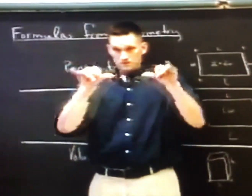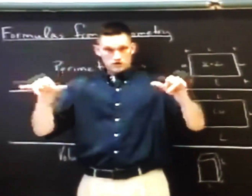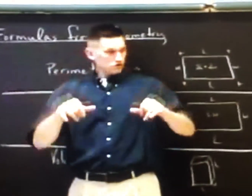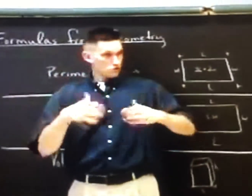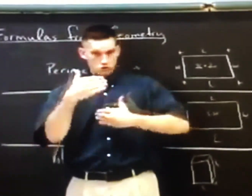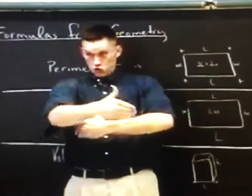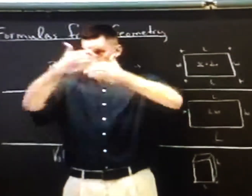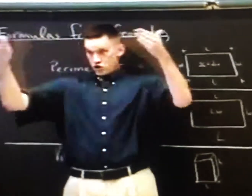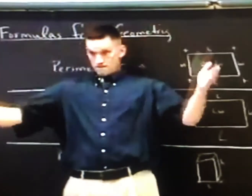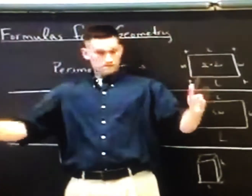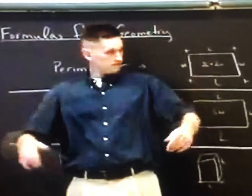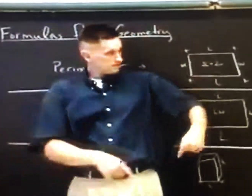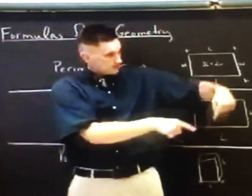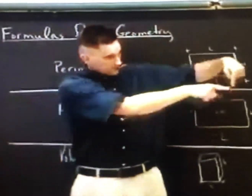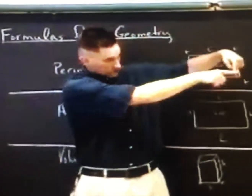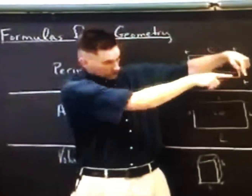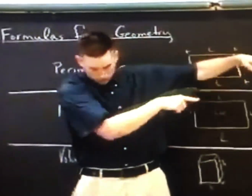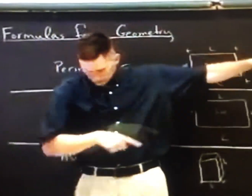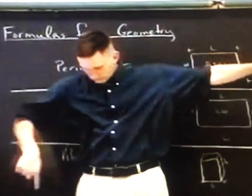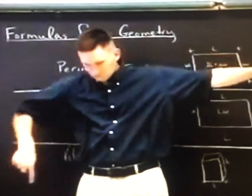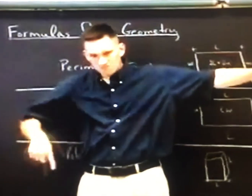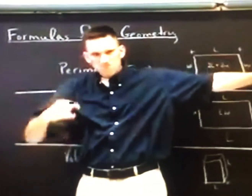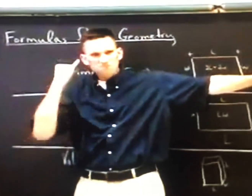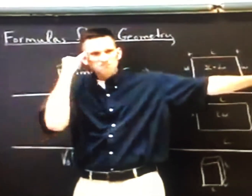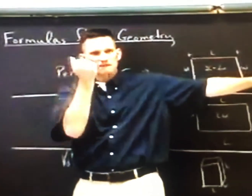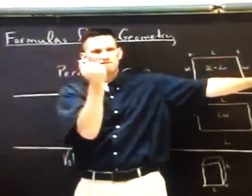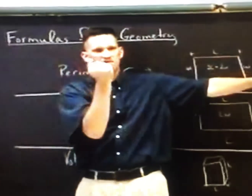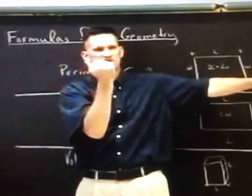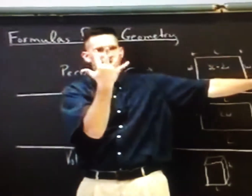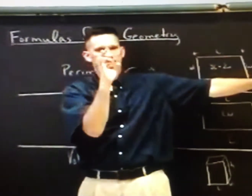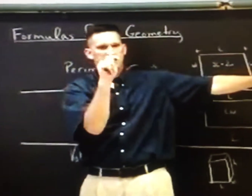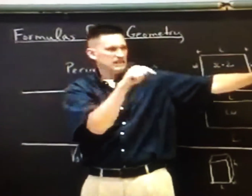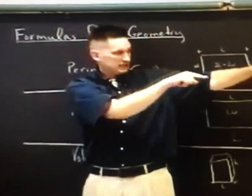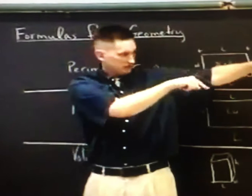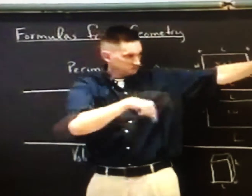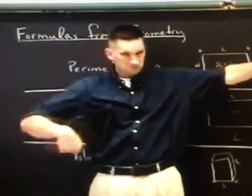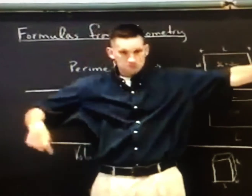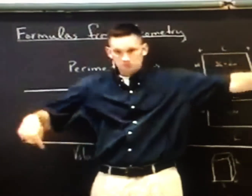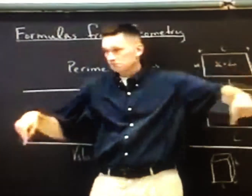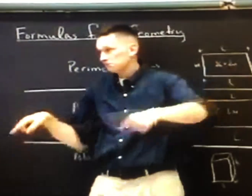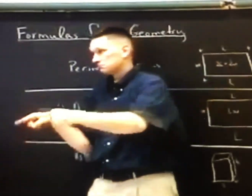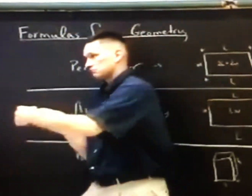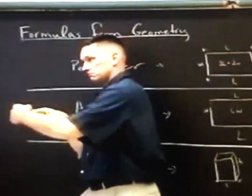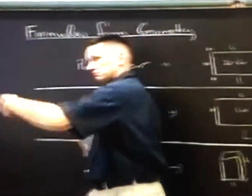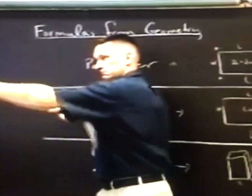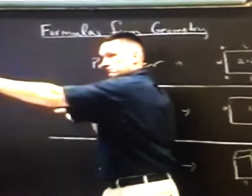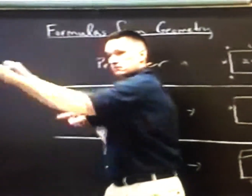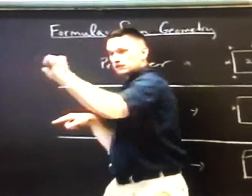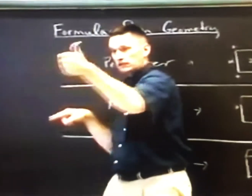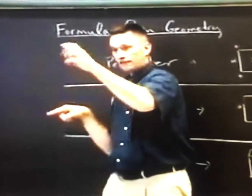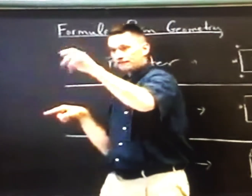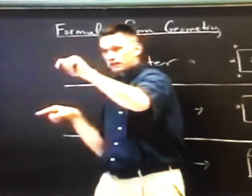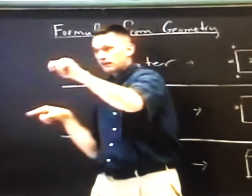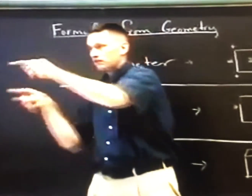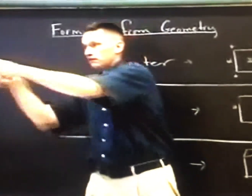Here's an example of what parameter could be used for. We have this large room. Say this side is 15 feet wall to wall.